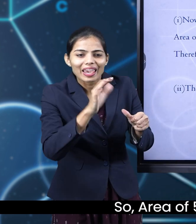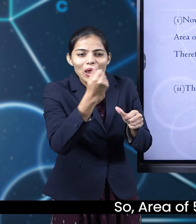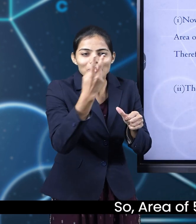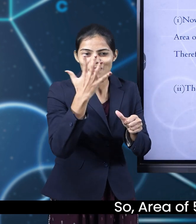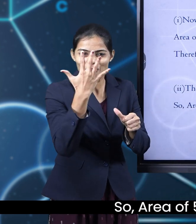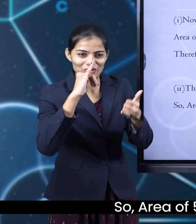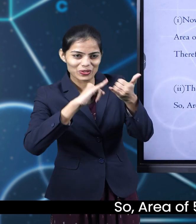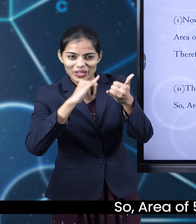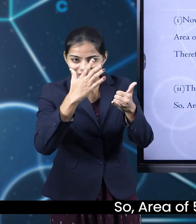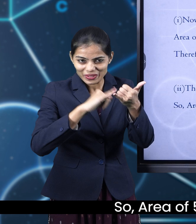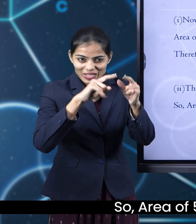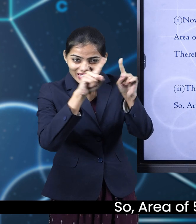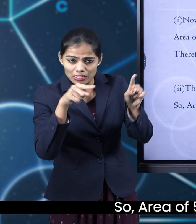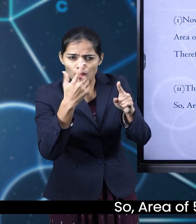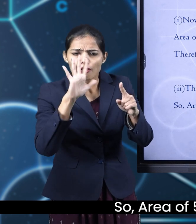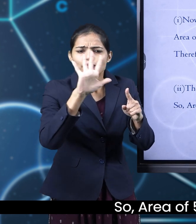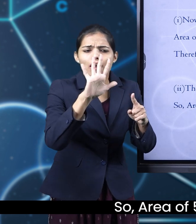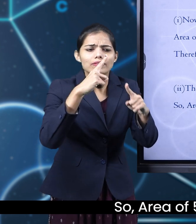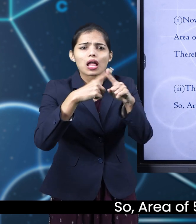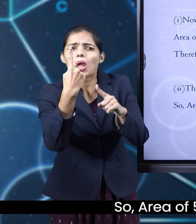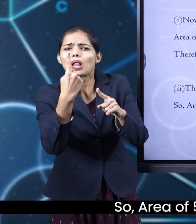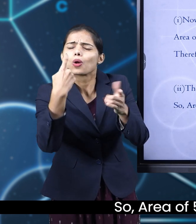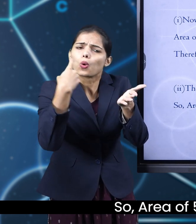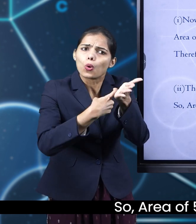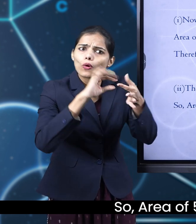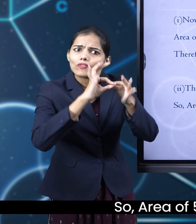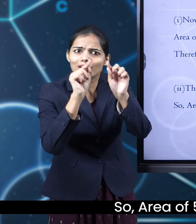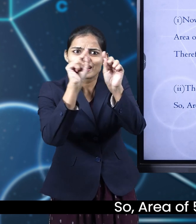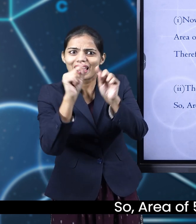So, area of 5 squares is equal to 5 into 1 square unit